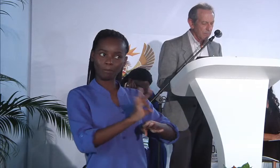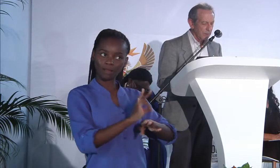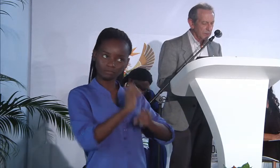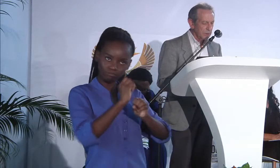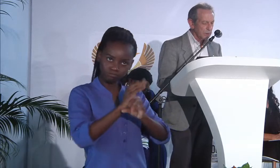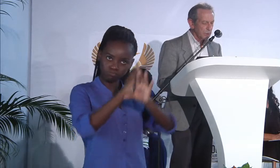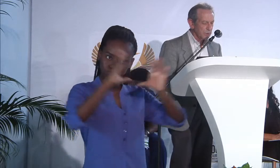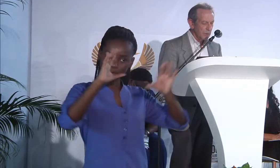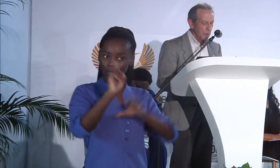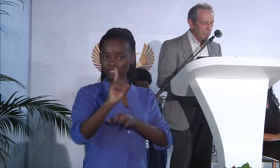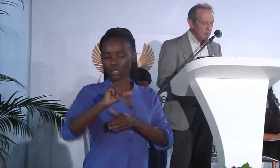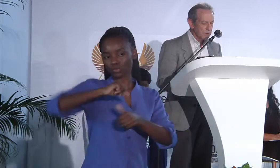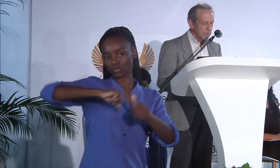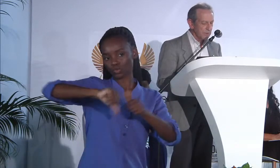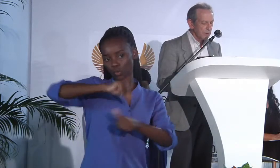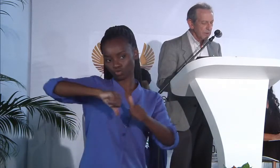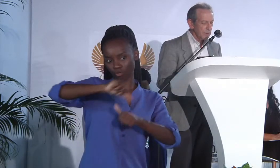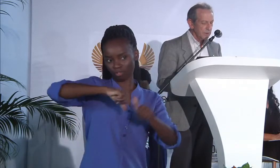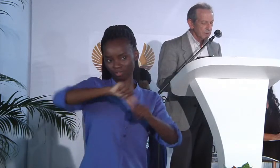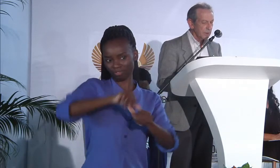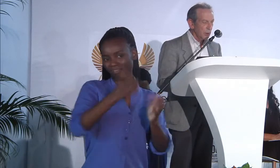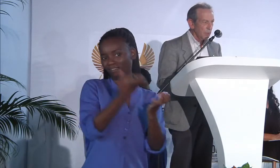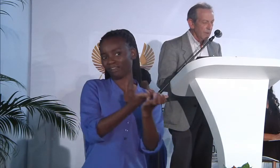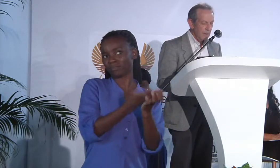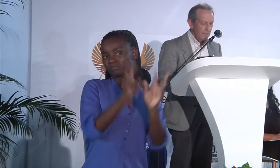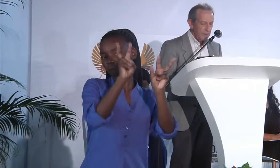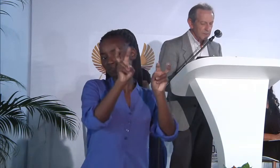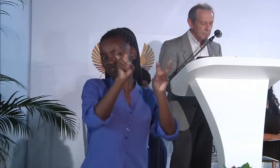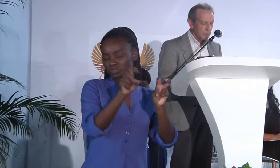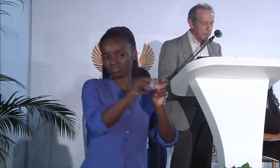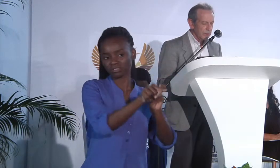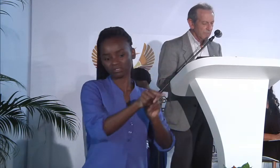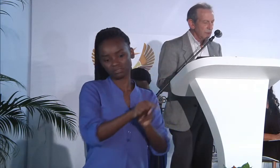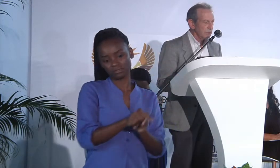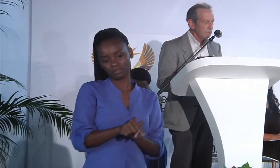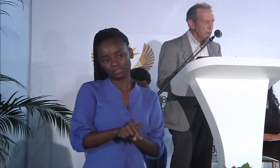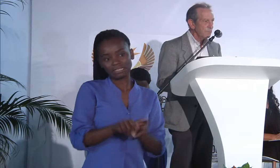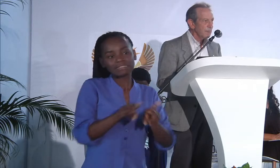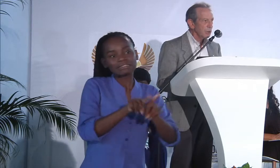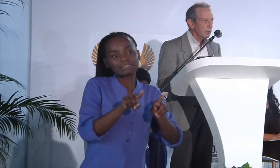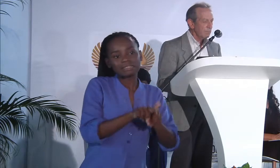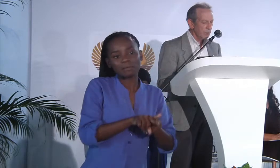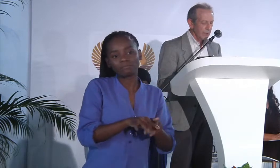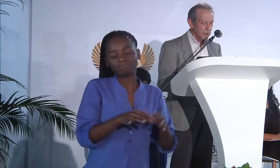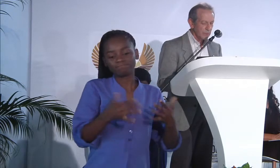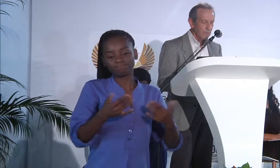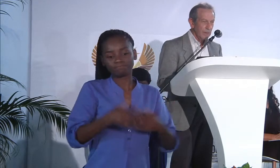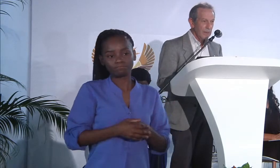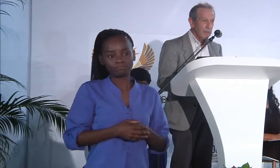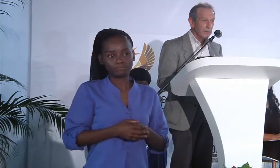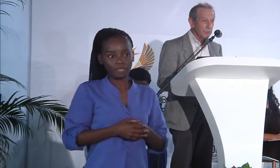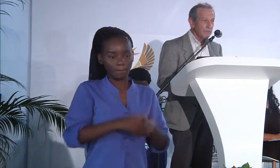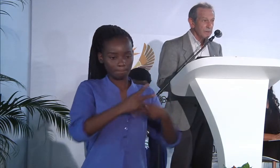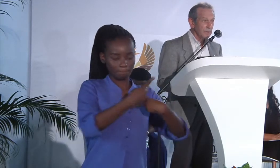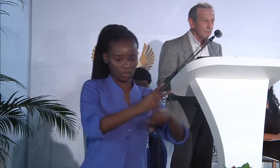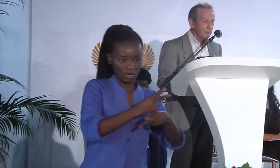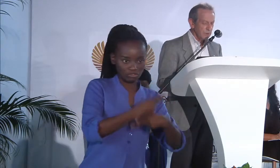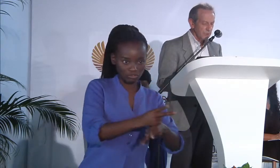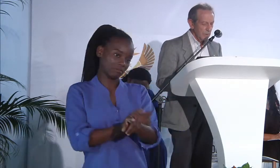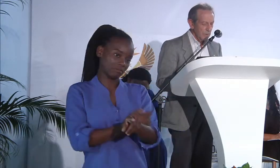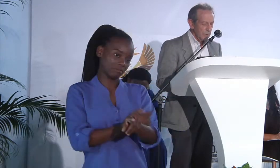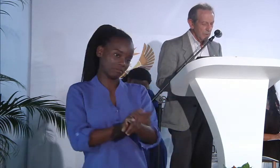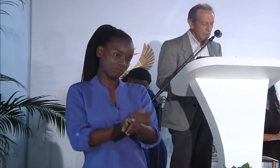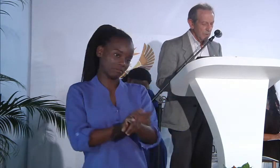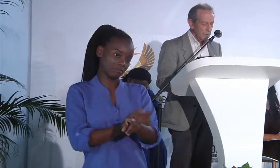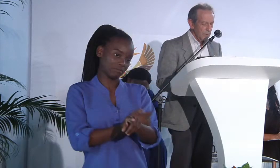socio-economic political issues which precipitate the illicit home and commercial cultivation, manufacture, production, and trafficking in